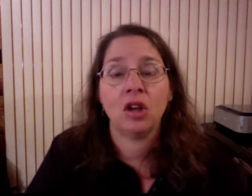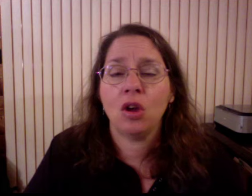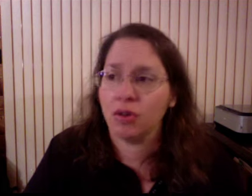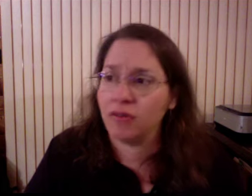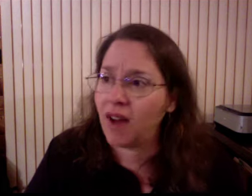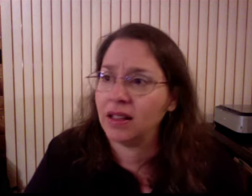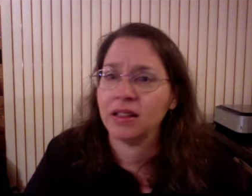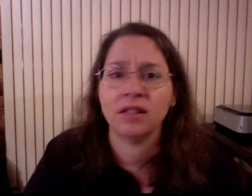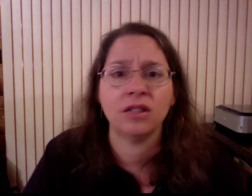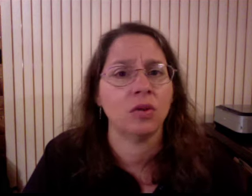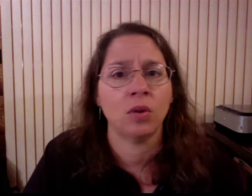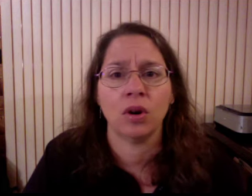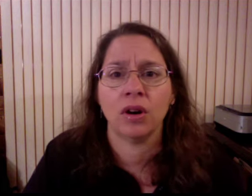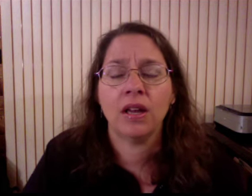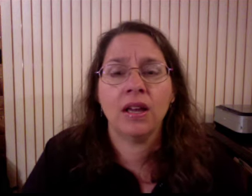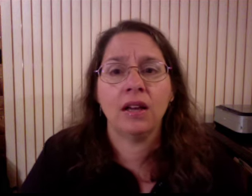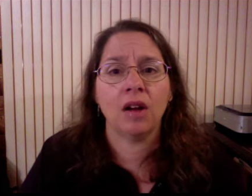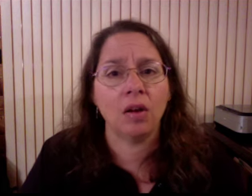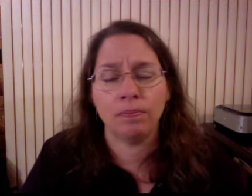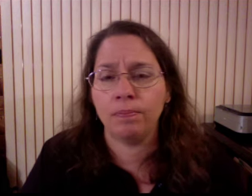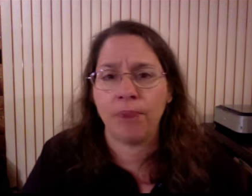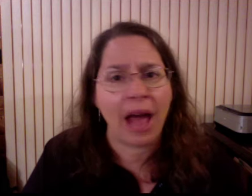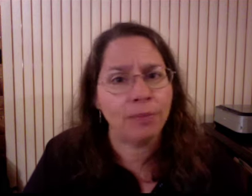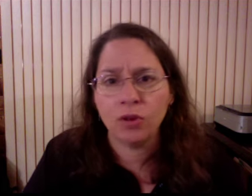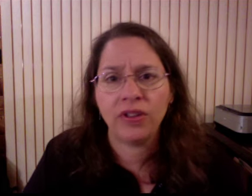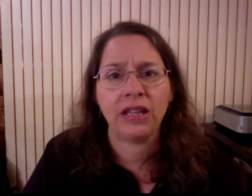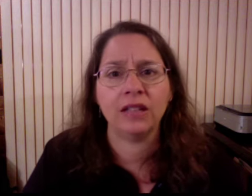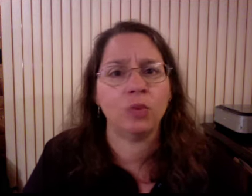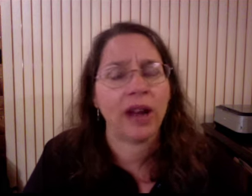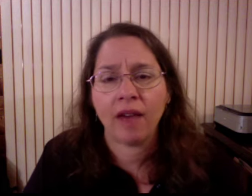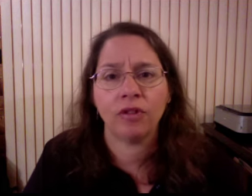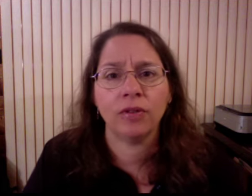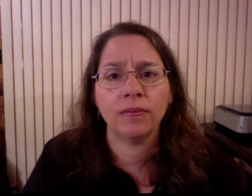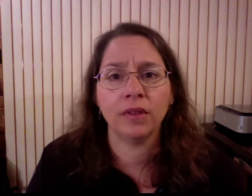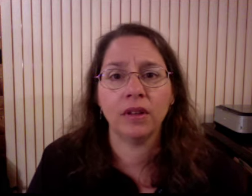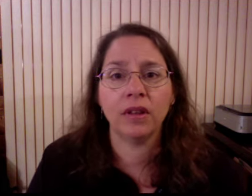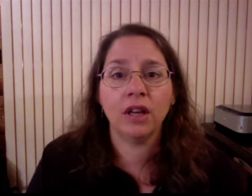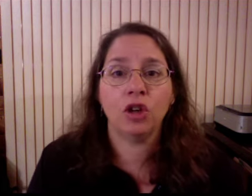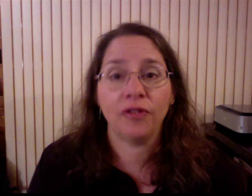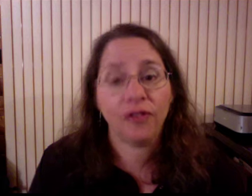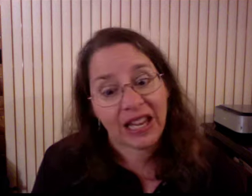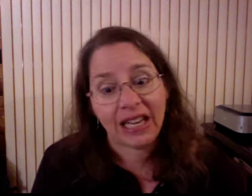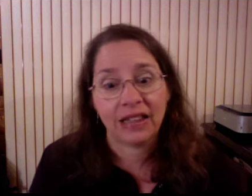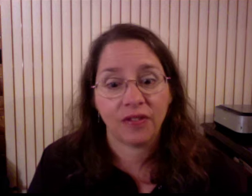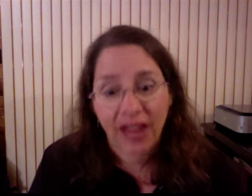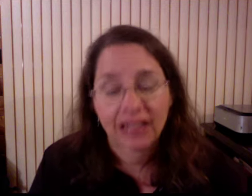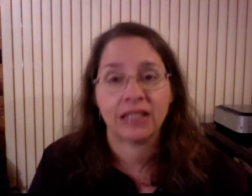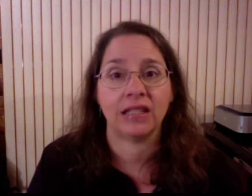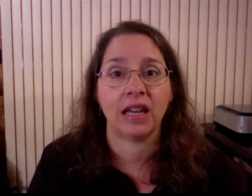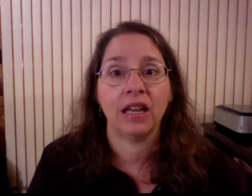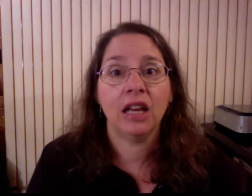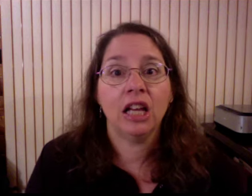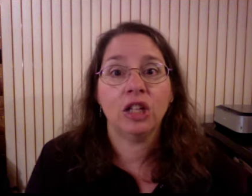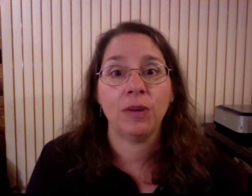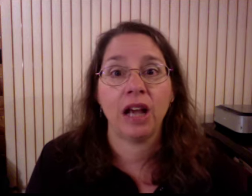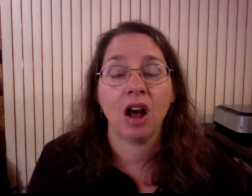or violence or bad movies, whatever, you're feeding the fantasy to become